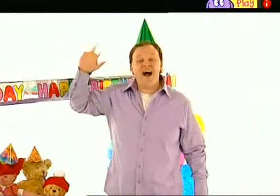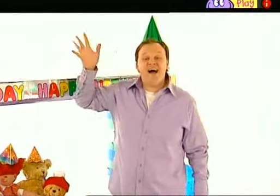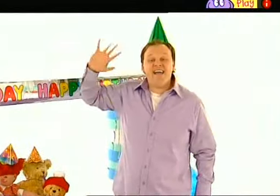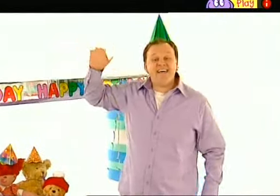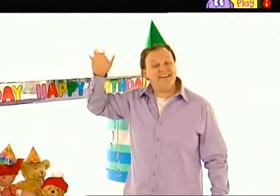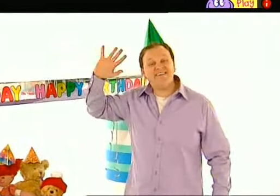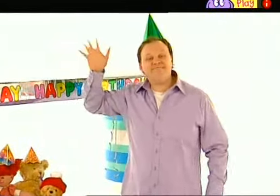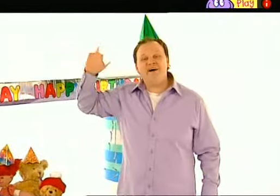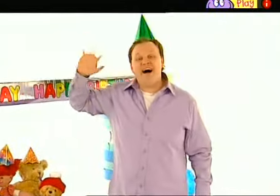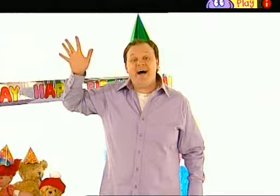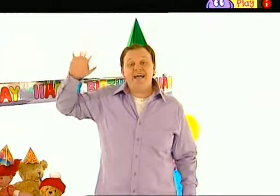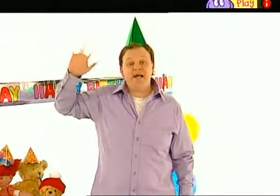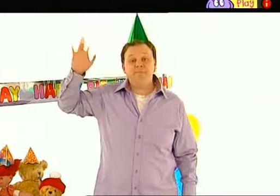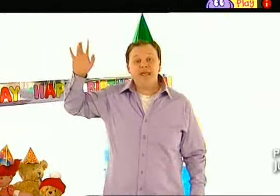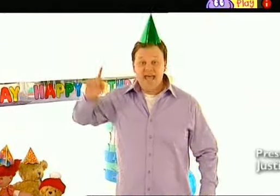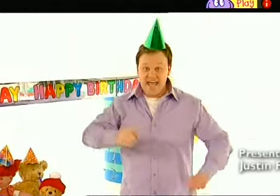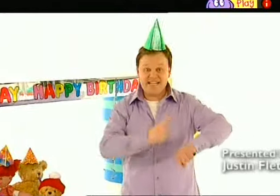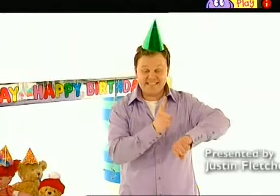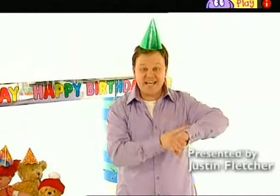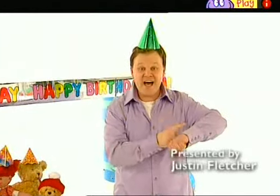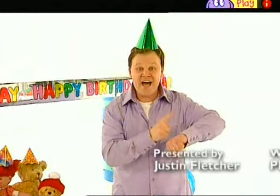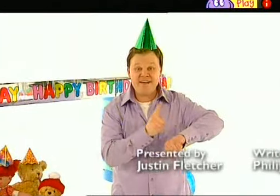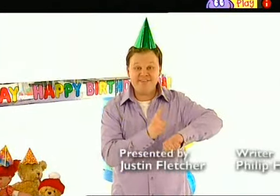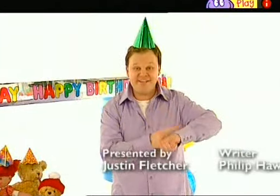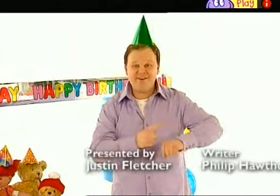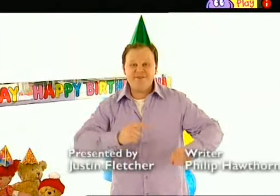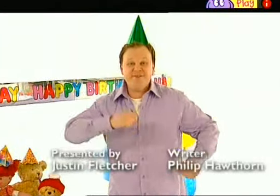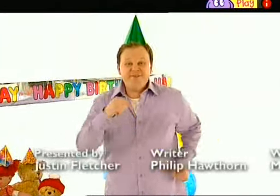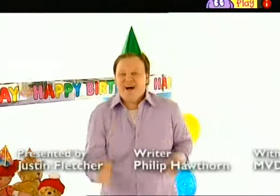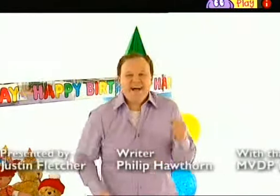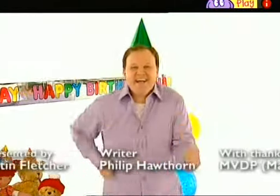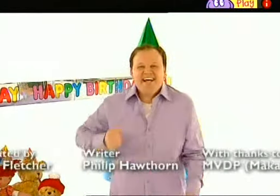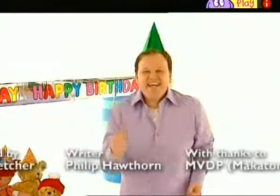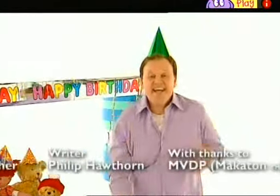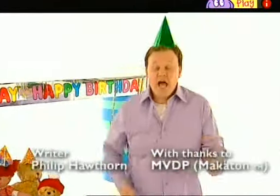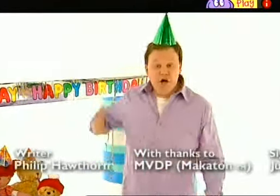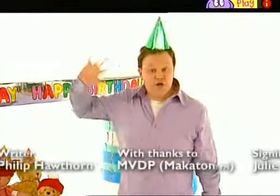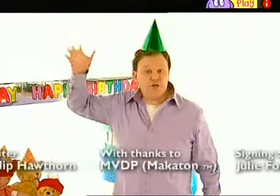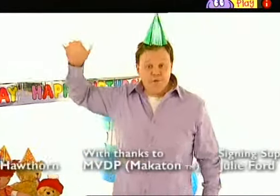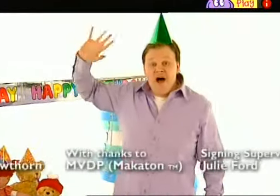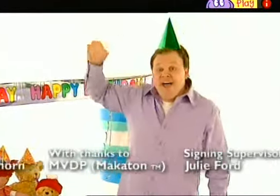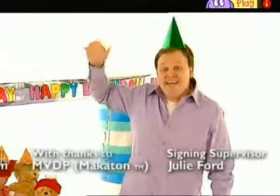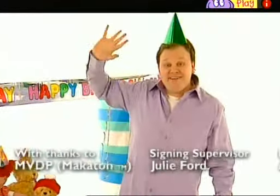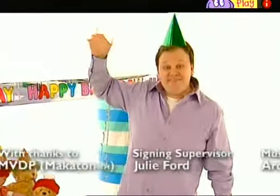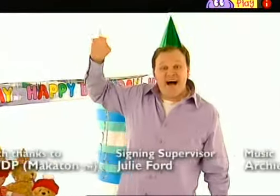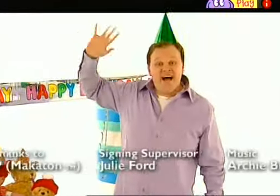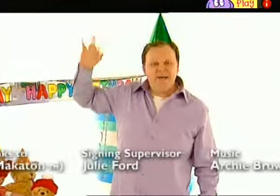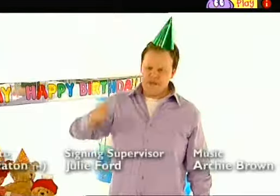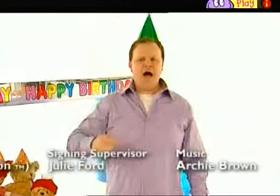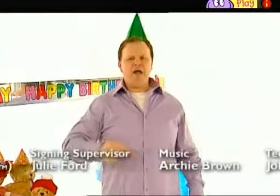Goodbye, goodbye. It's time to run. Goodbye, goodbye. I